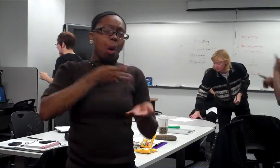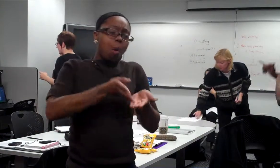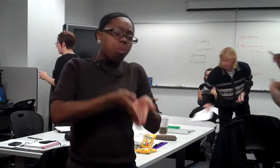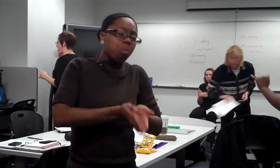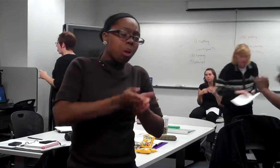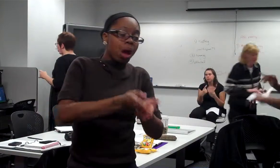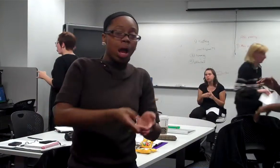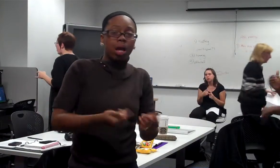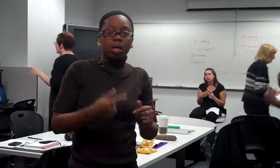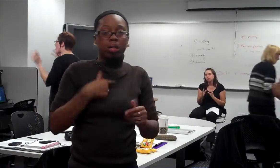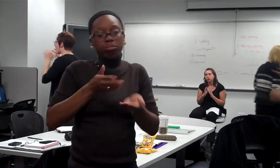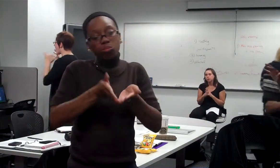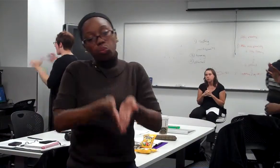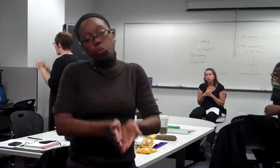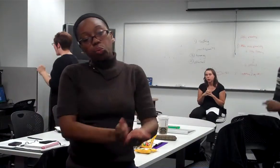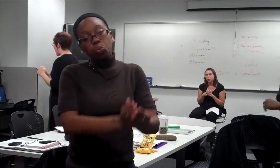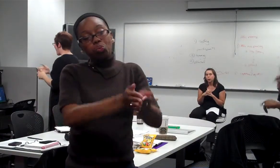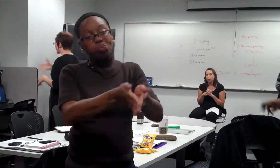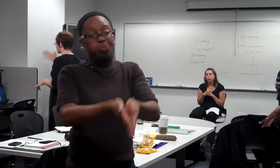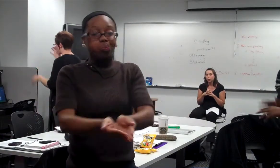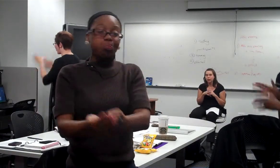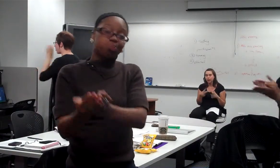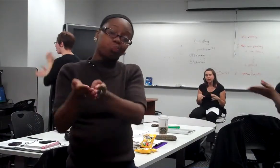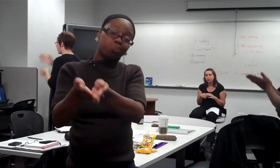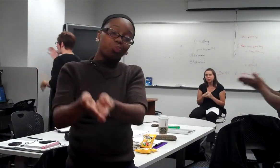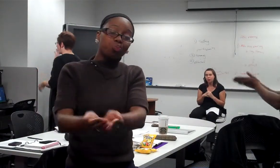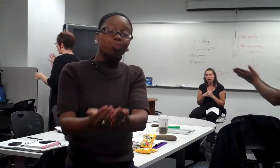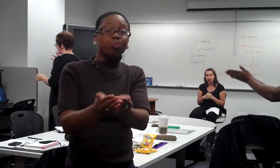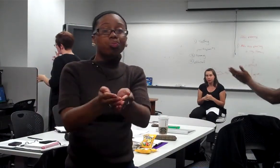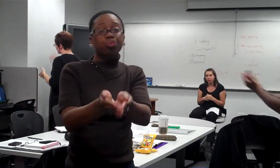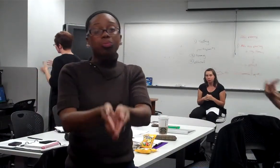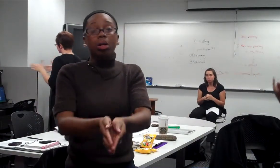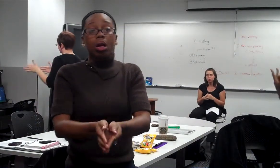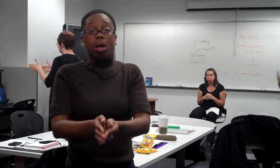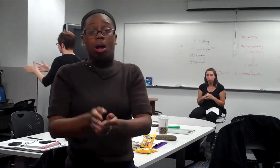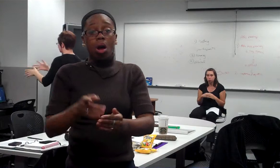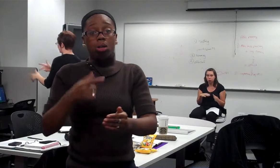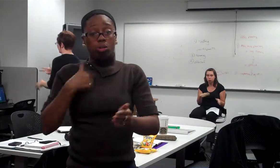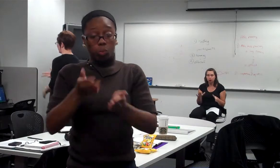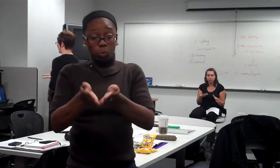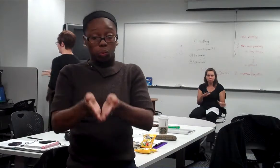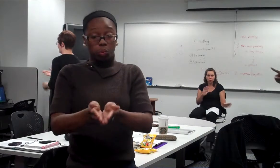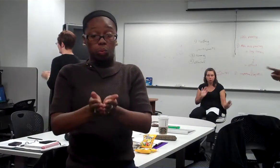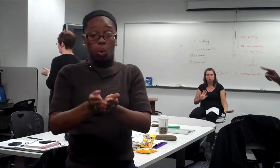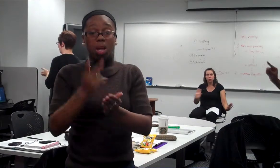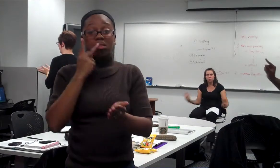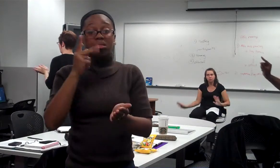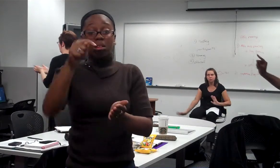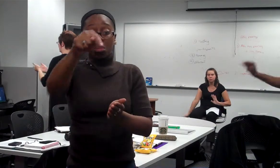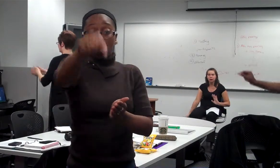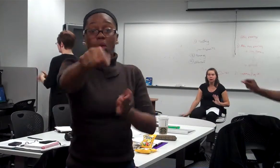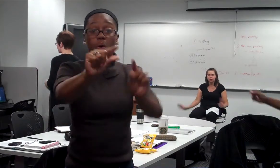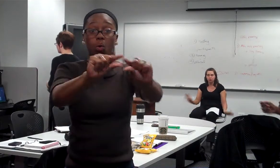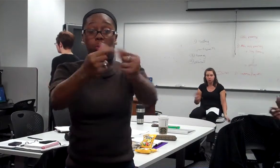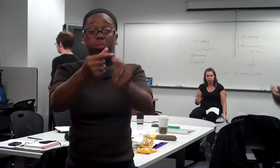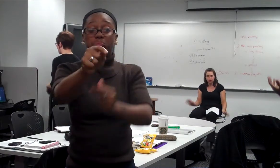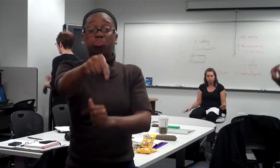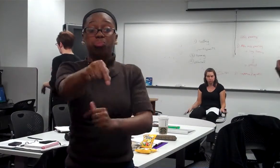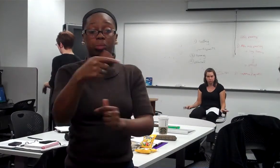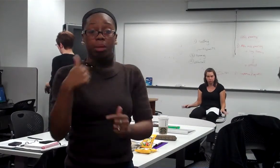river. So we get in behind them. I say, you know what, let me sit in the back because I know how to steer the